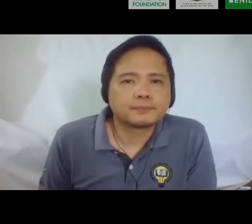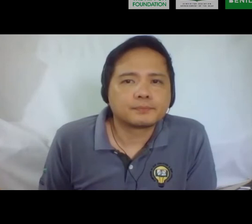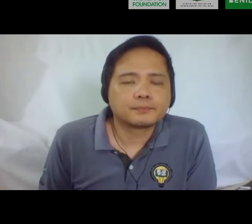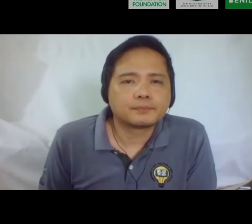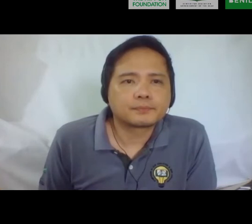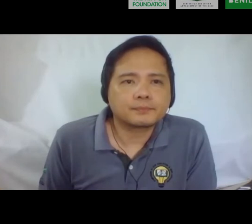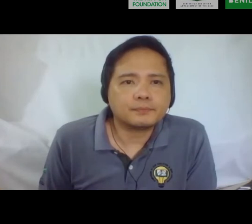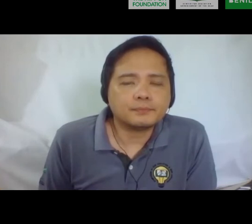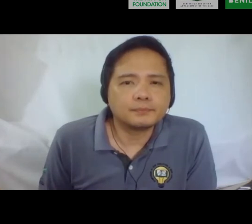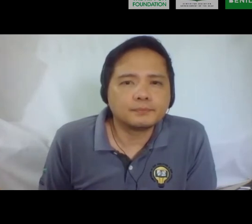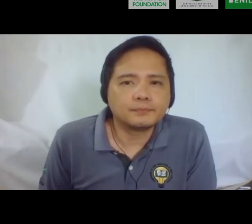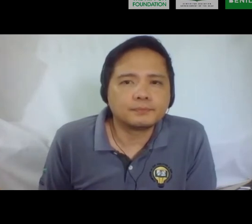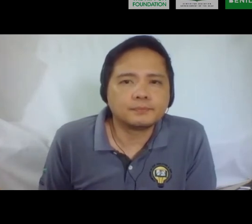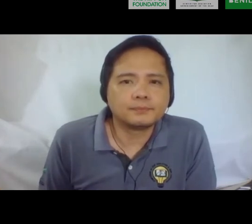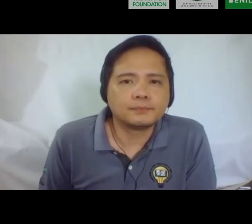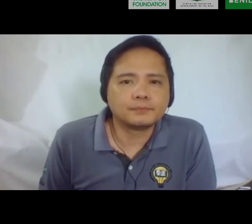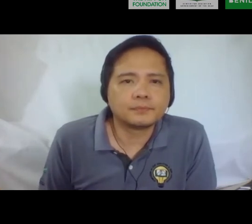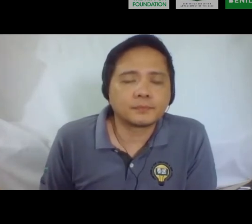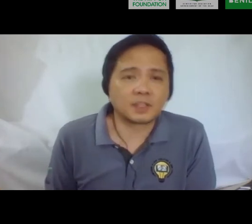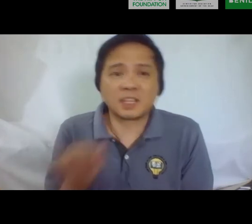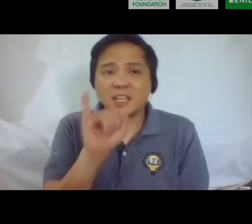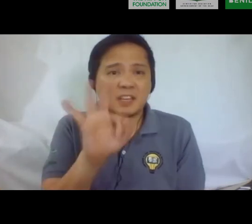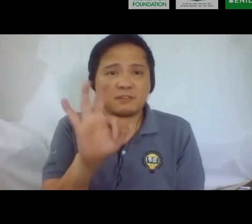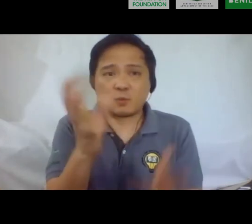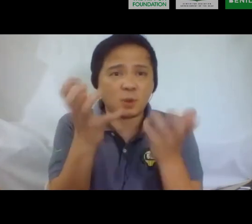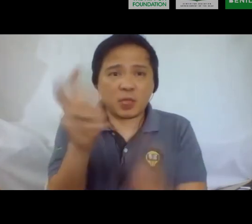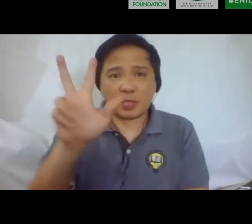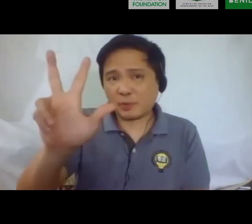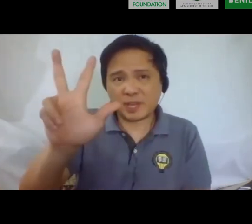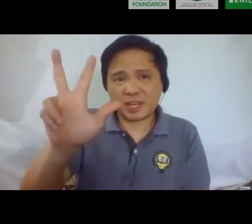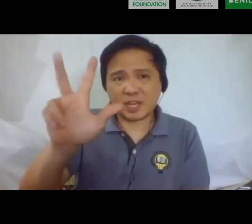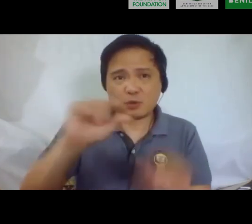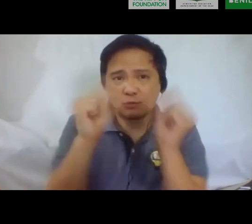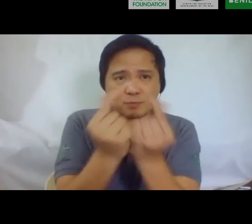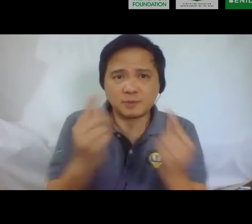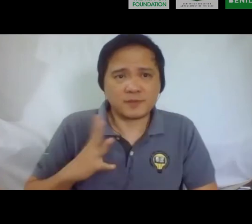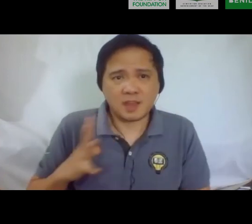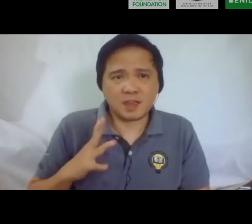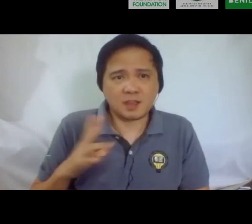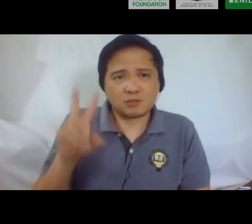You can divide into 3 groups if you want. So 2 groups or 3 groups.